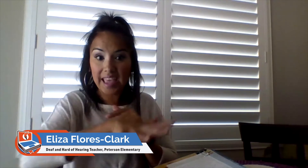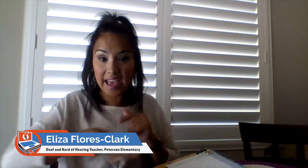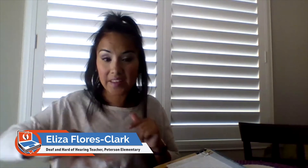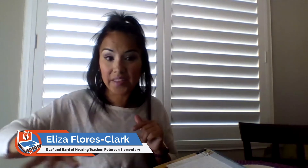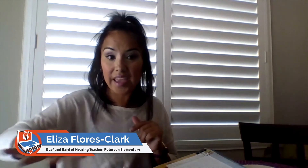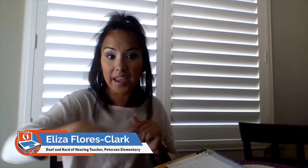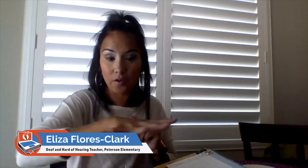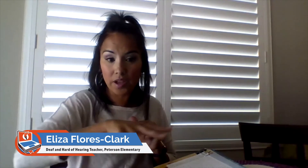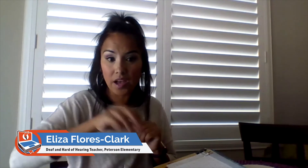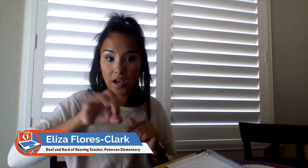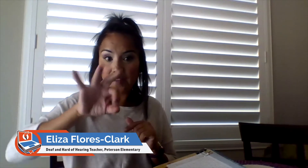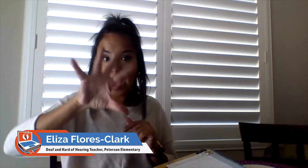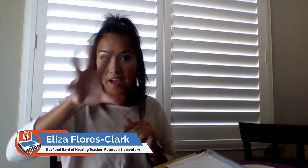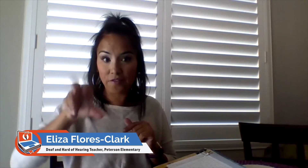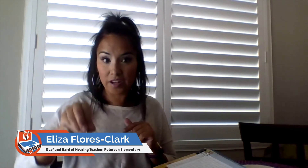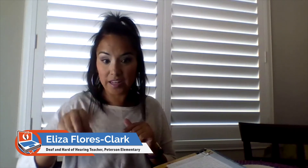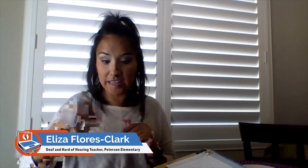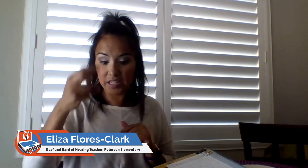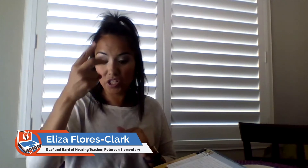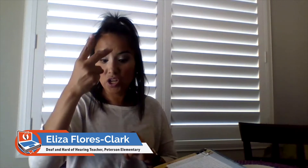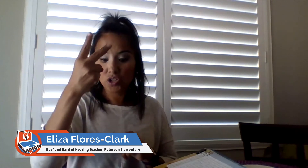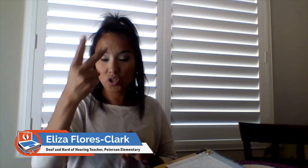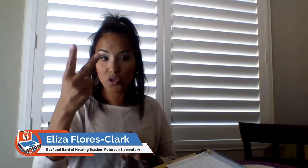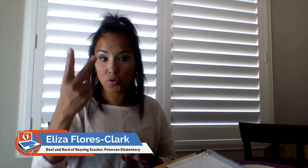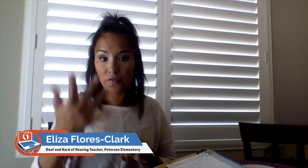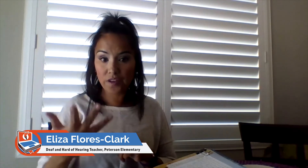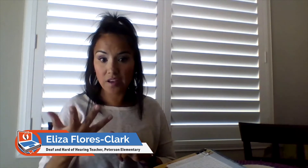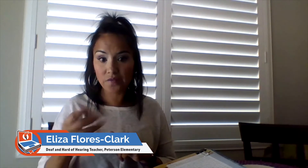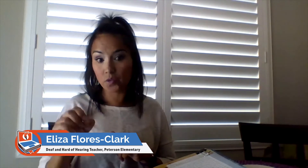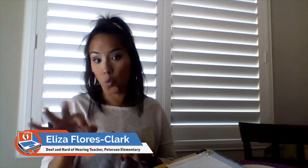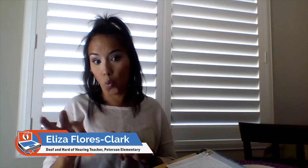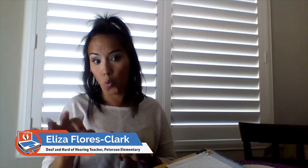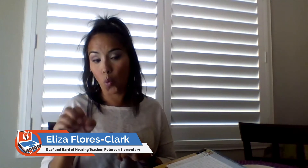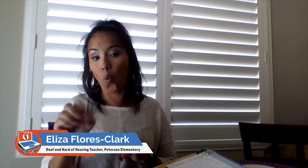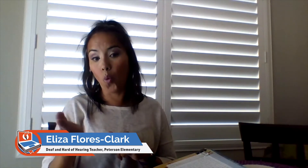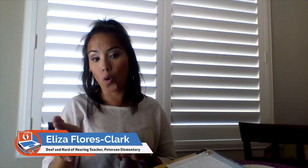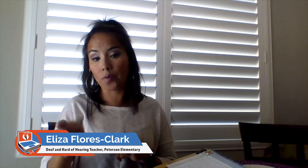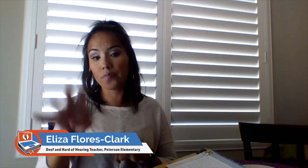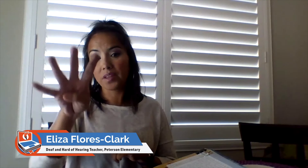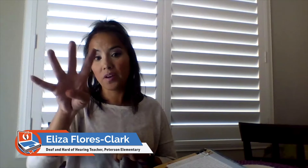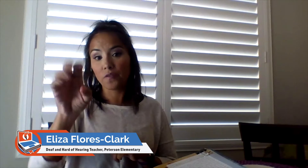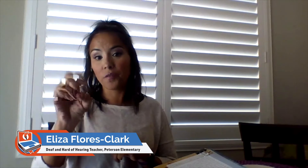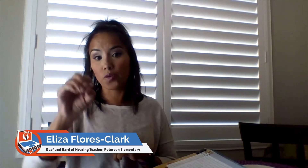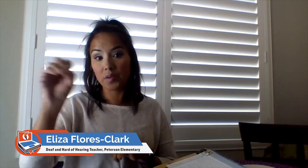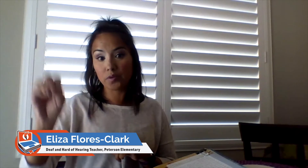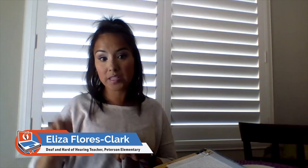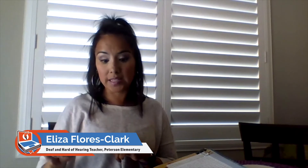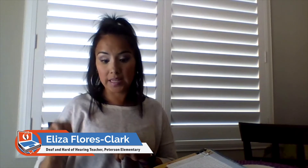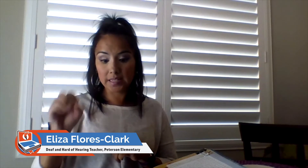And the area of Africa. It is fifths or